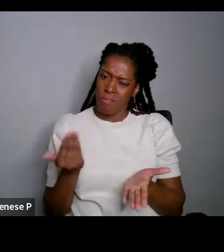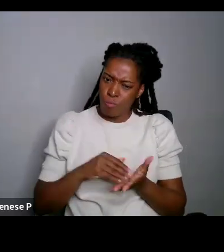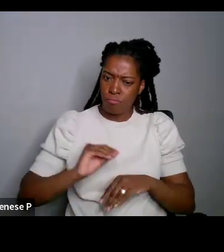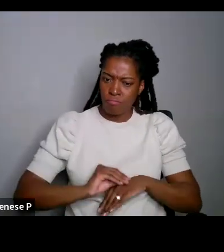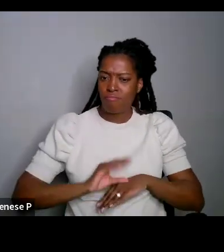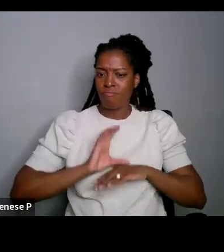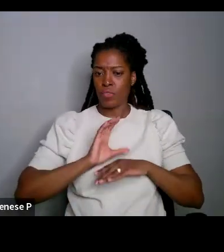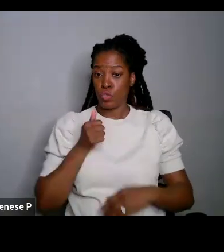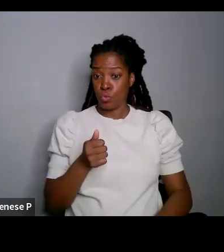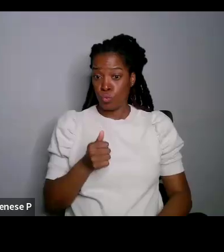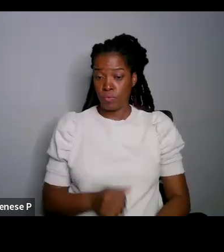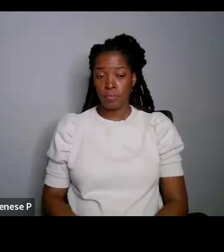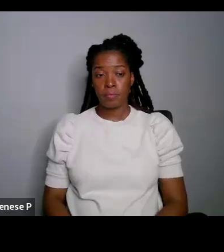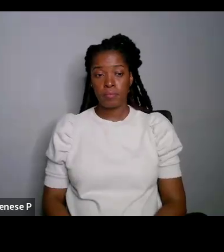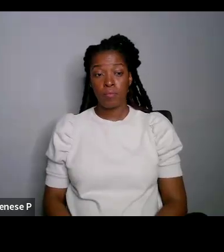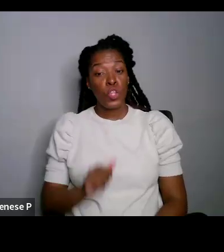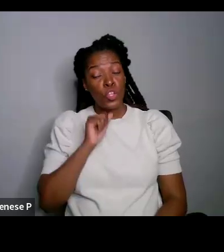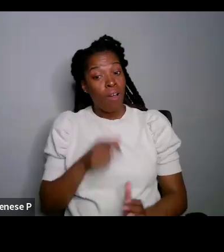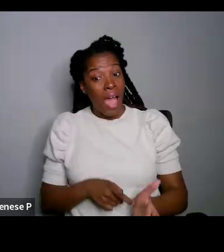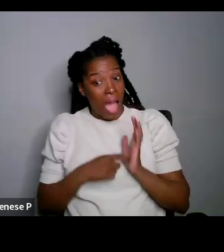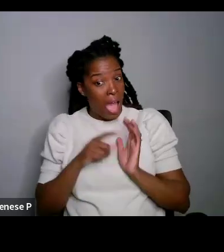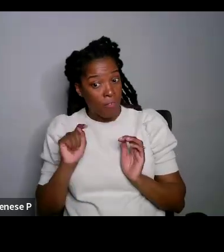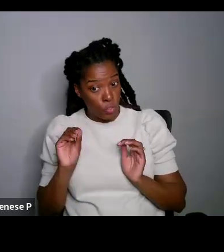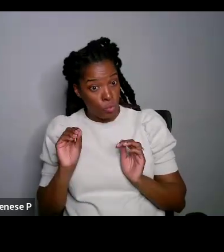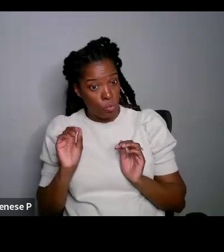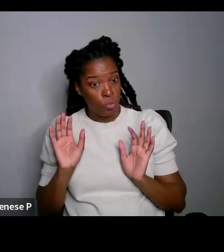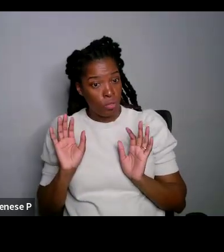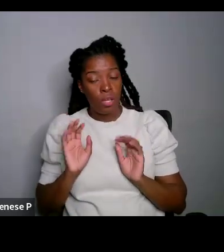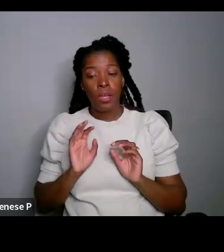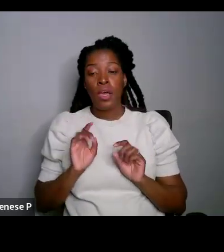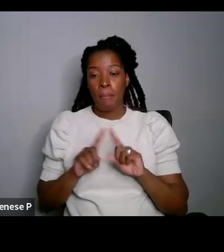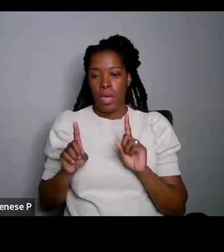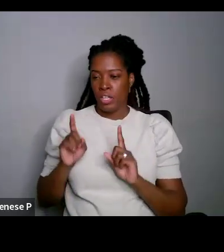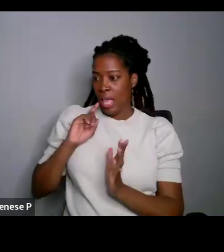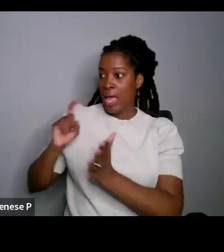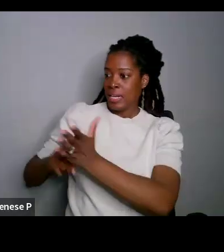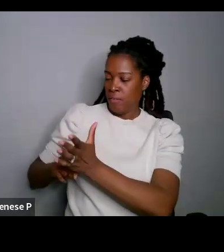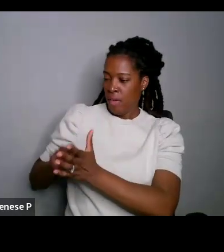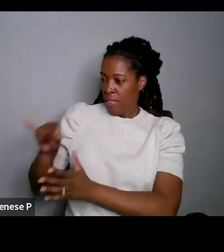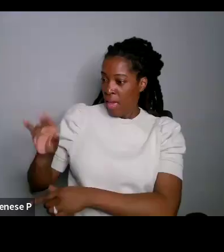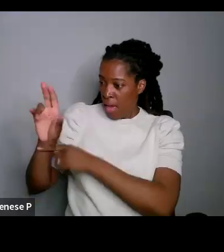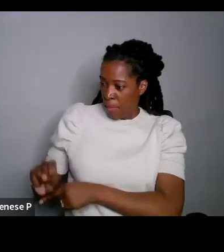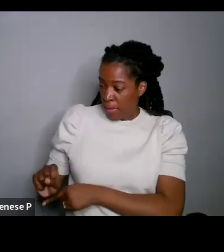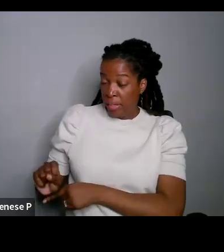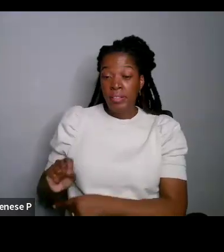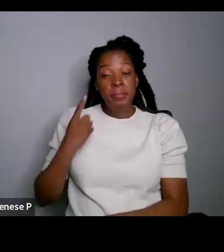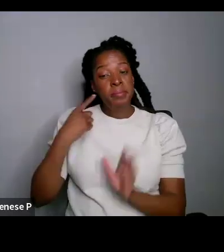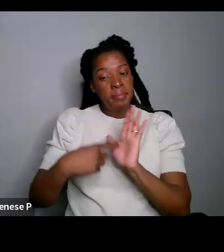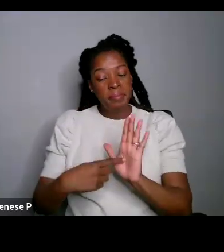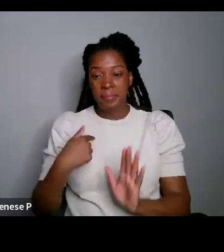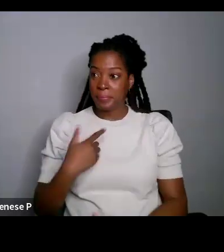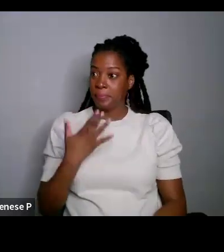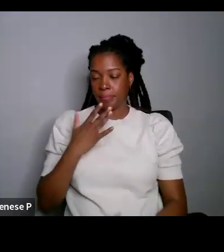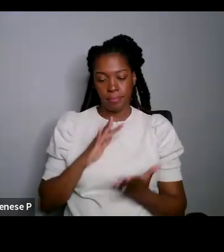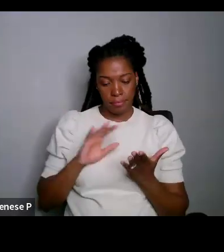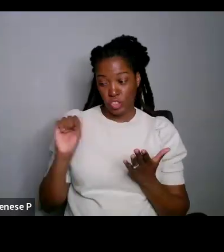have to do this. You just identify when you flip to that habit you want to stop doing. So if you're a social media scroller,